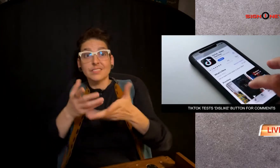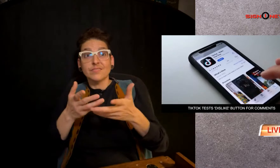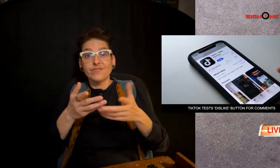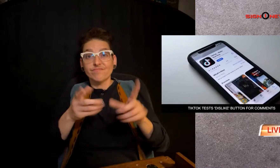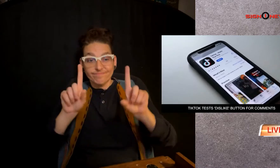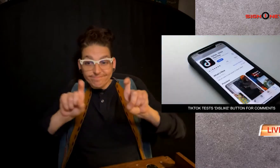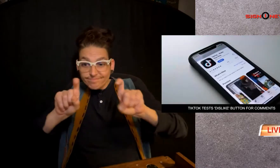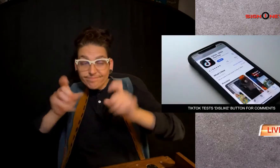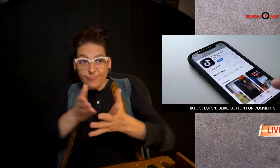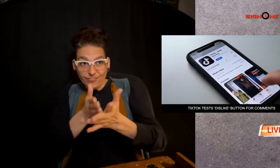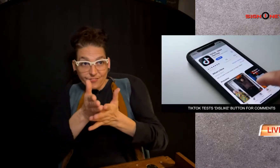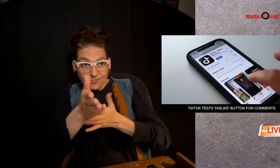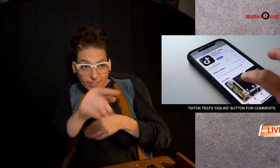After the testing phase,